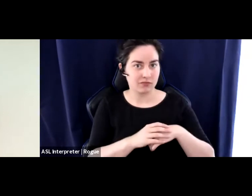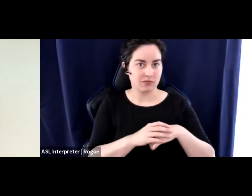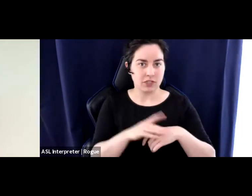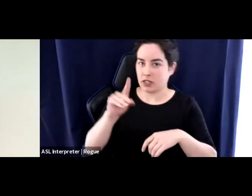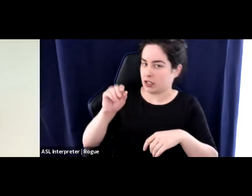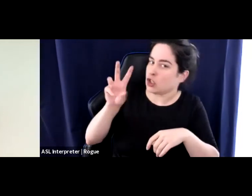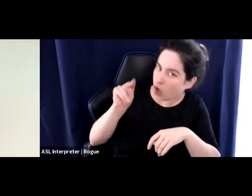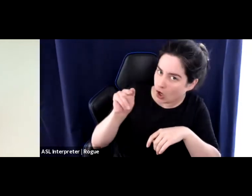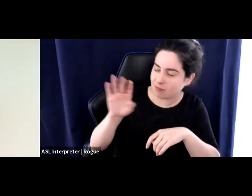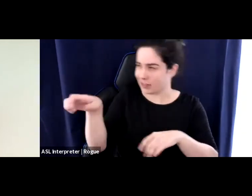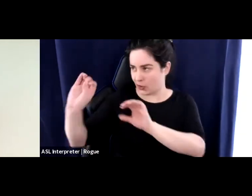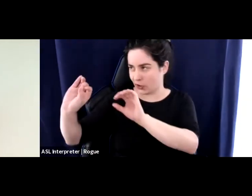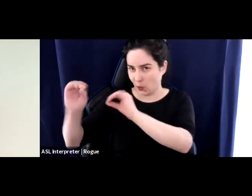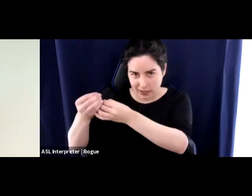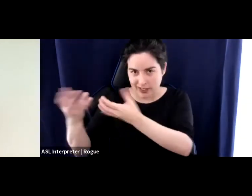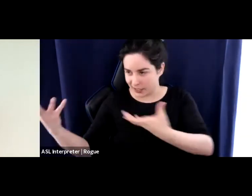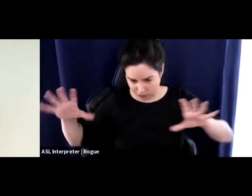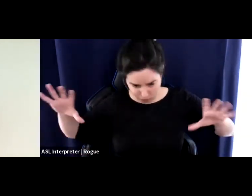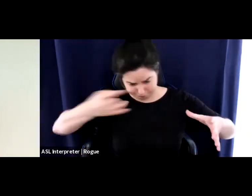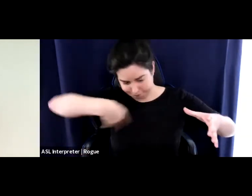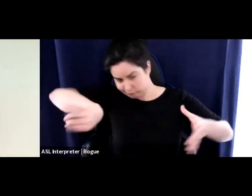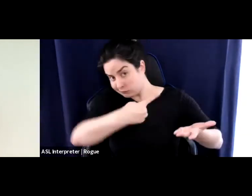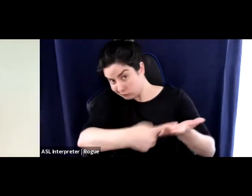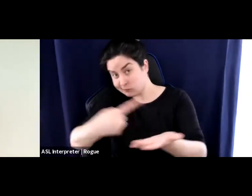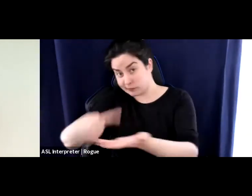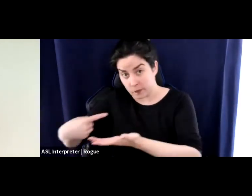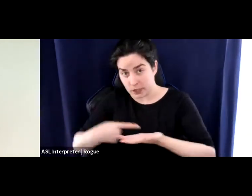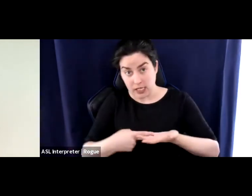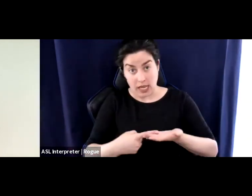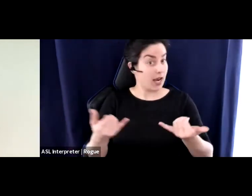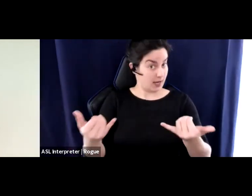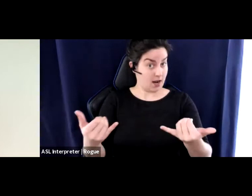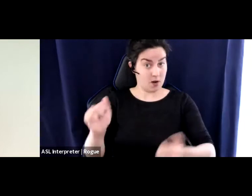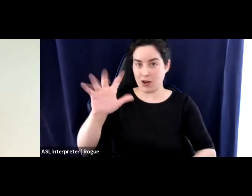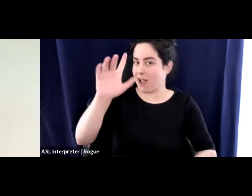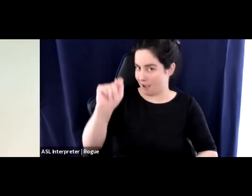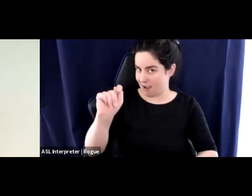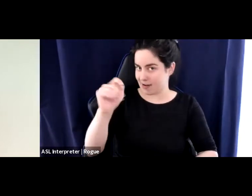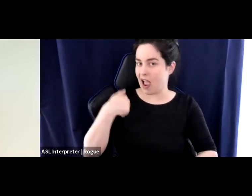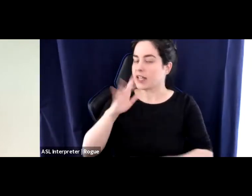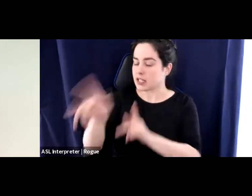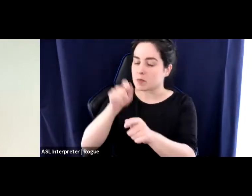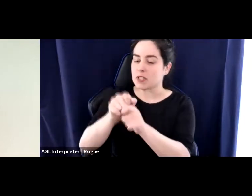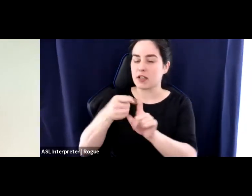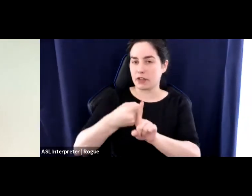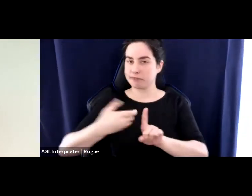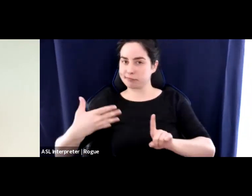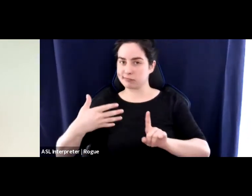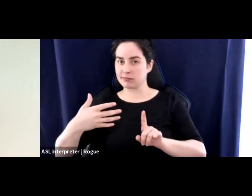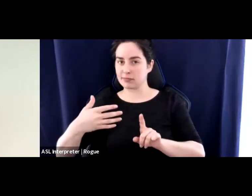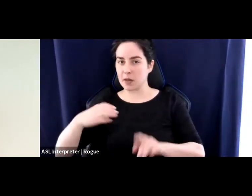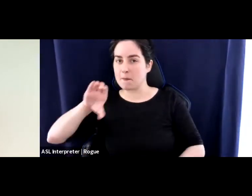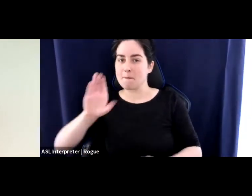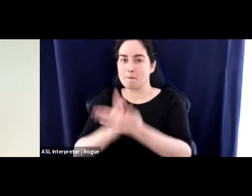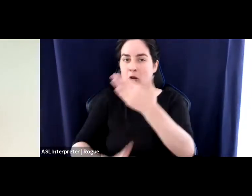with. And the Act, as Bonnie mentioned, now includes a specific section, Section 6, which I put on the